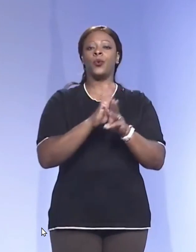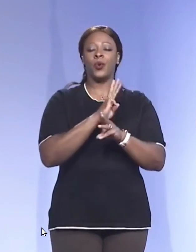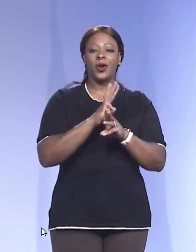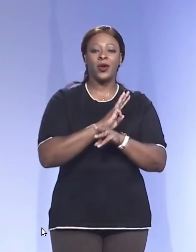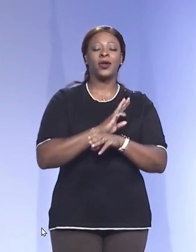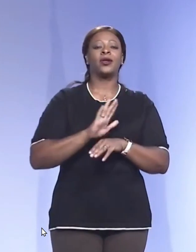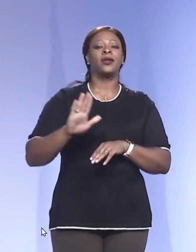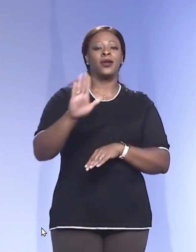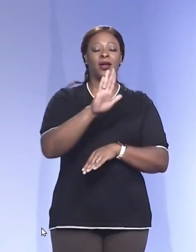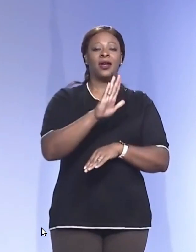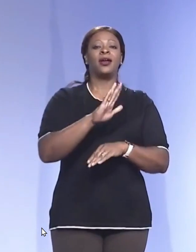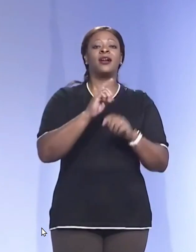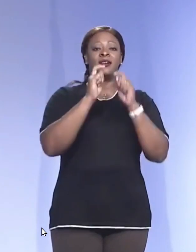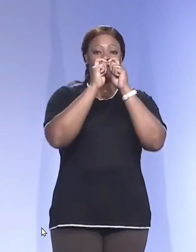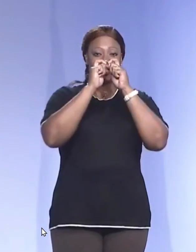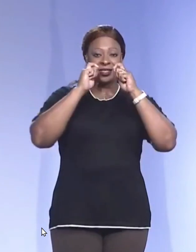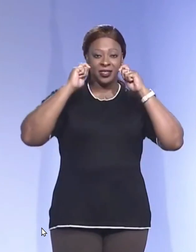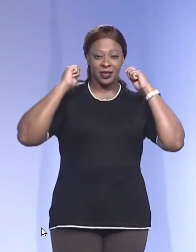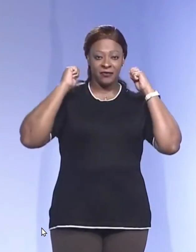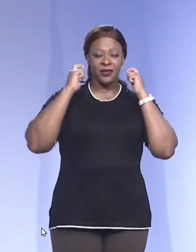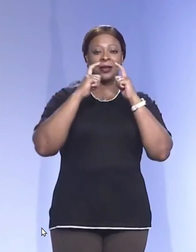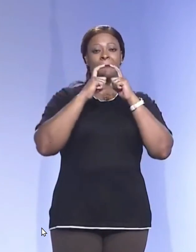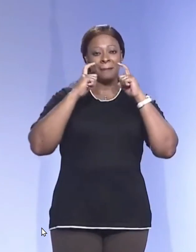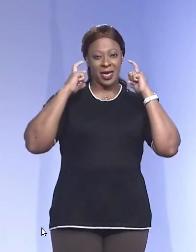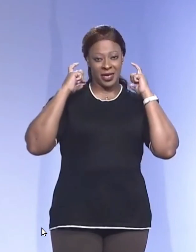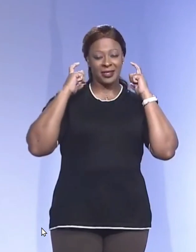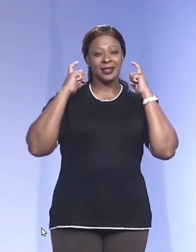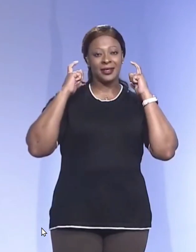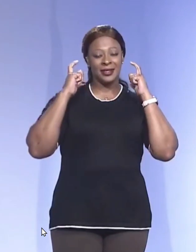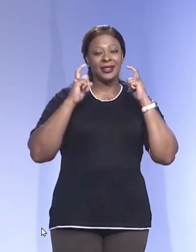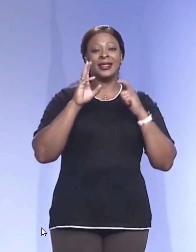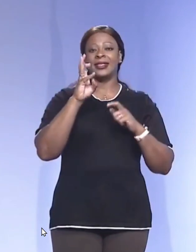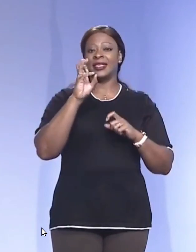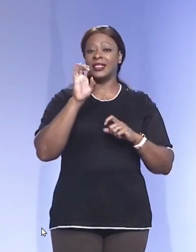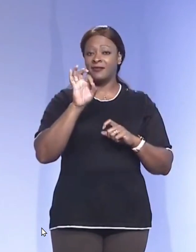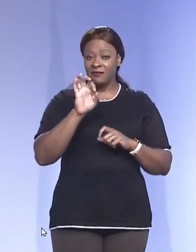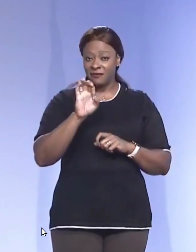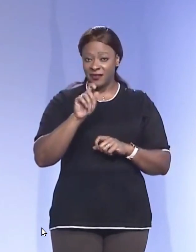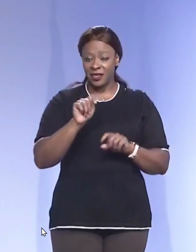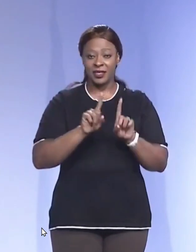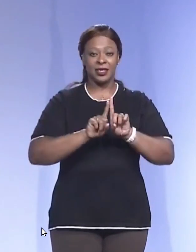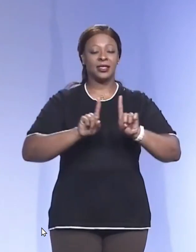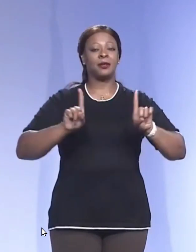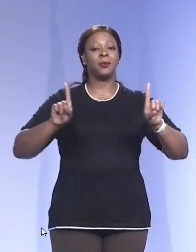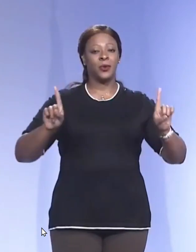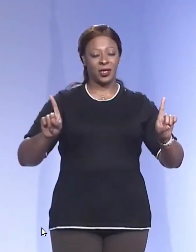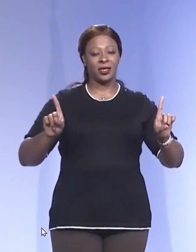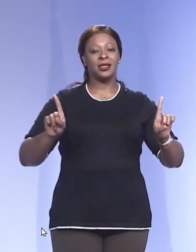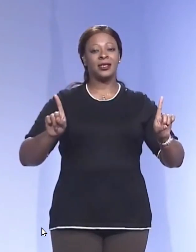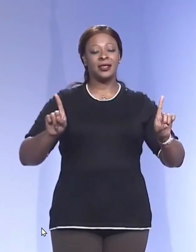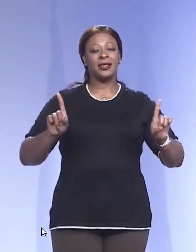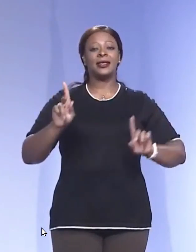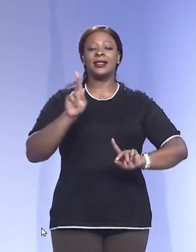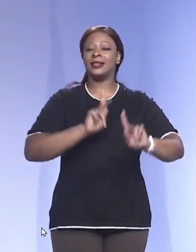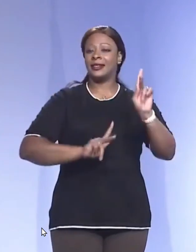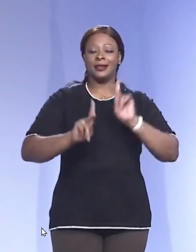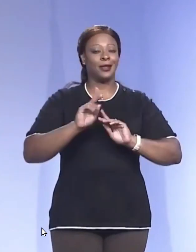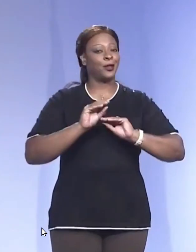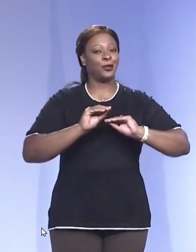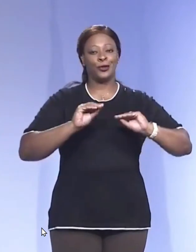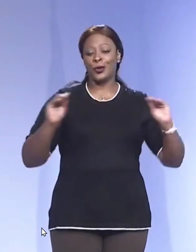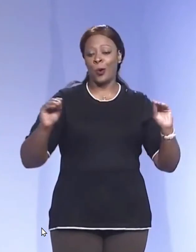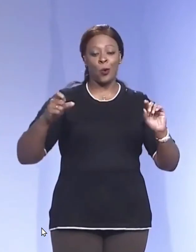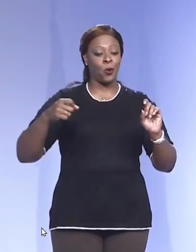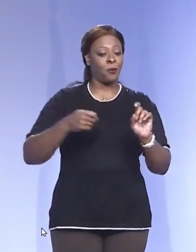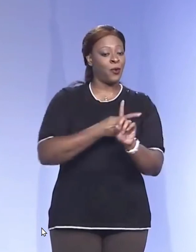face covering and the mask, the 6 feet separation. Citizens, there's no getting